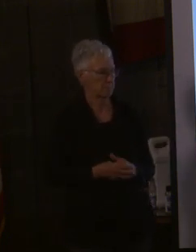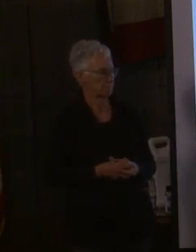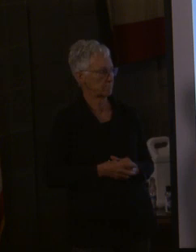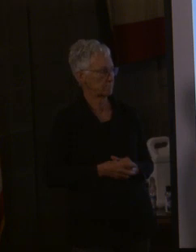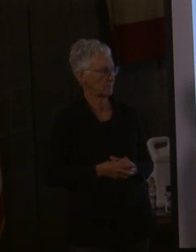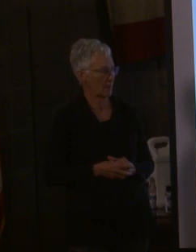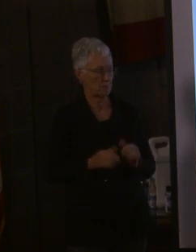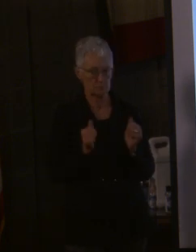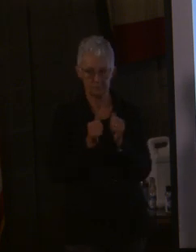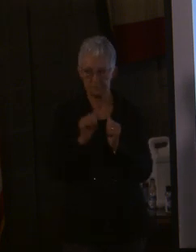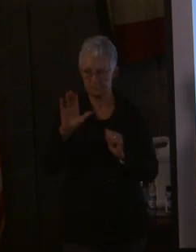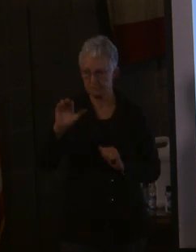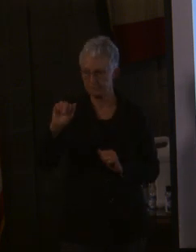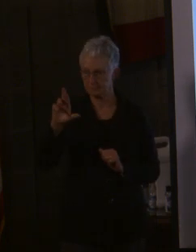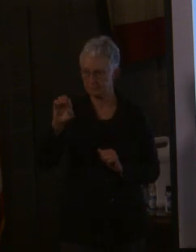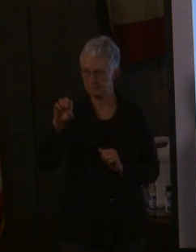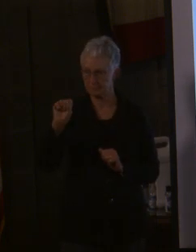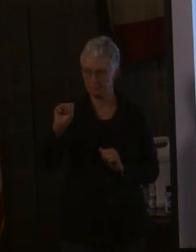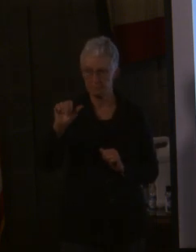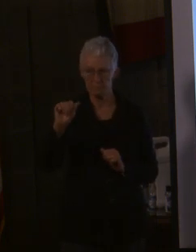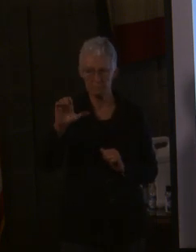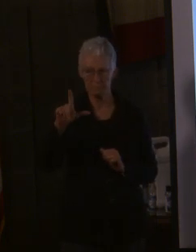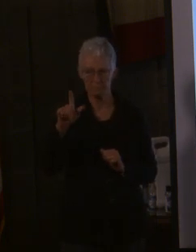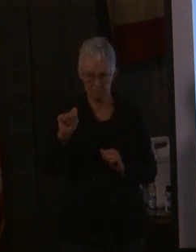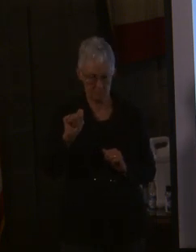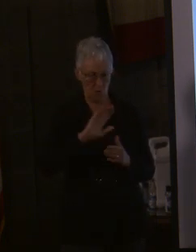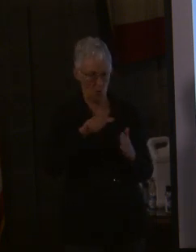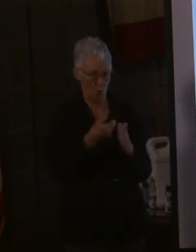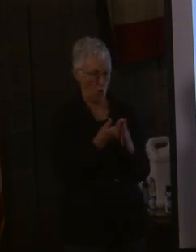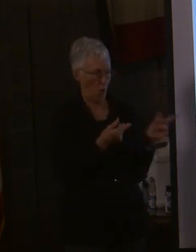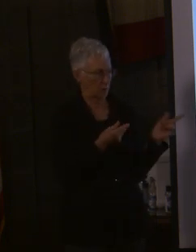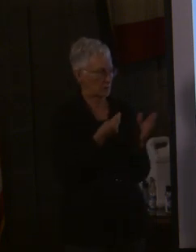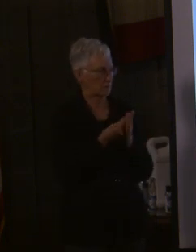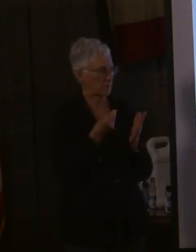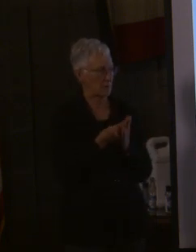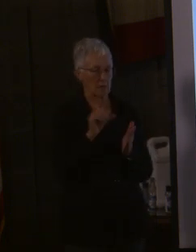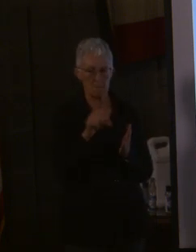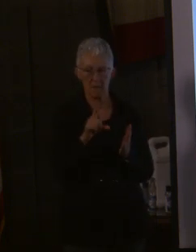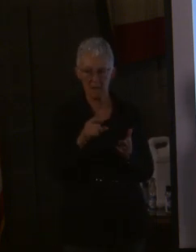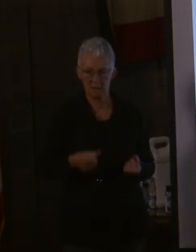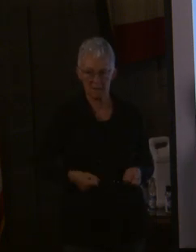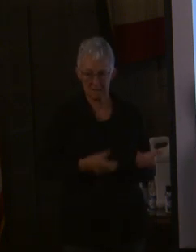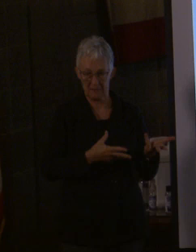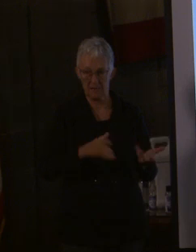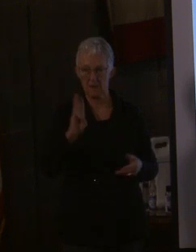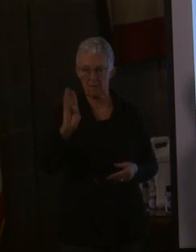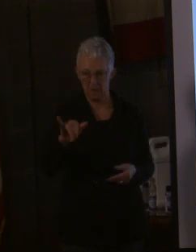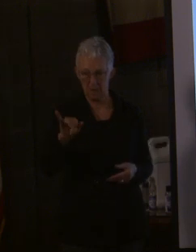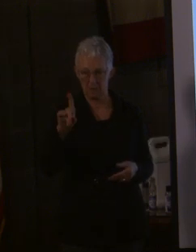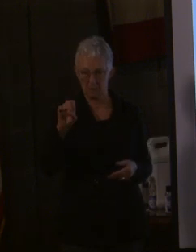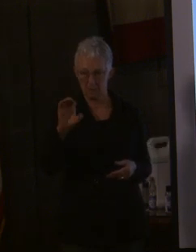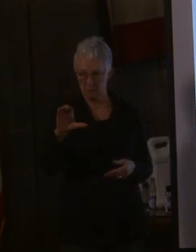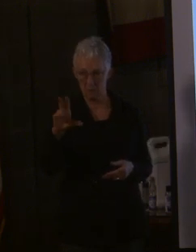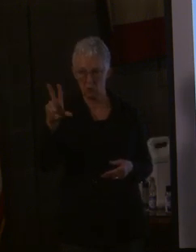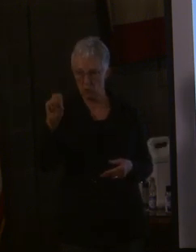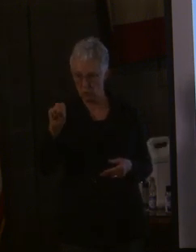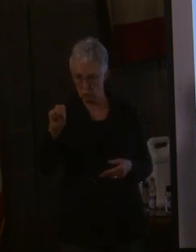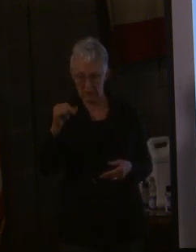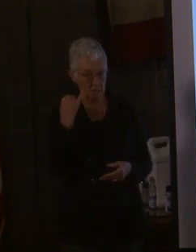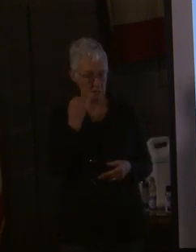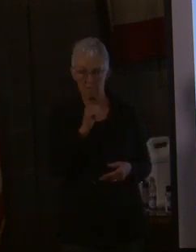with the CARES Act, all these dollars have to be utilized by December 30th, or they are returned back to the federal